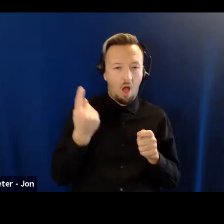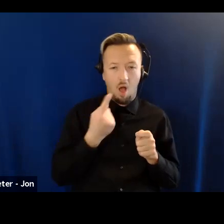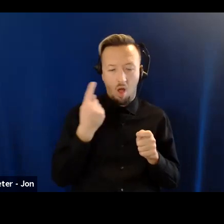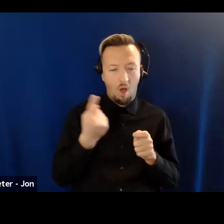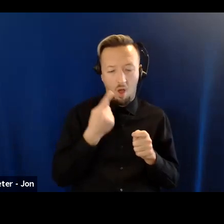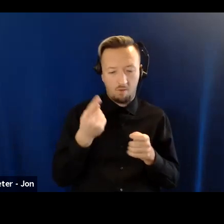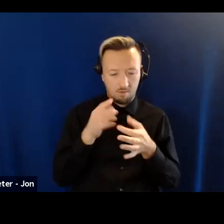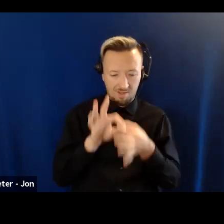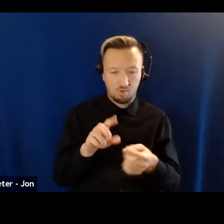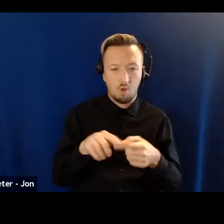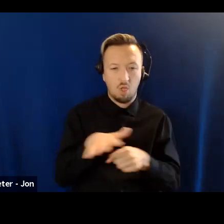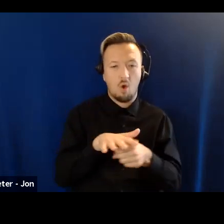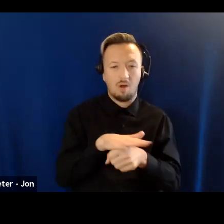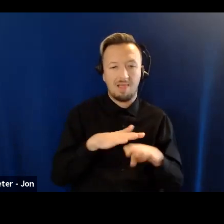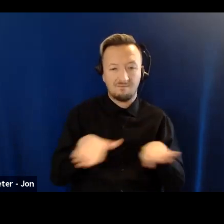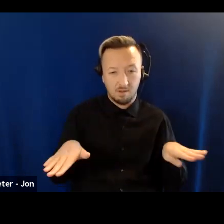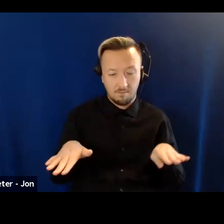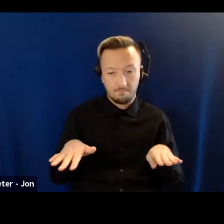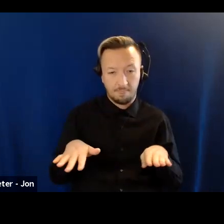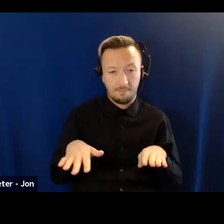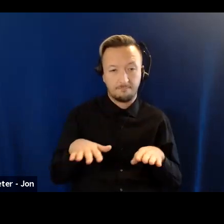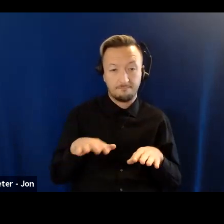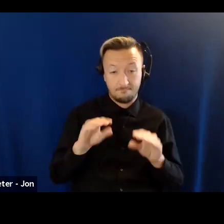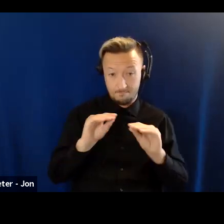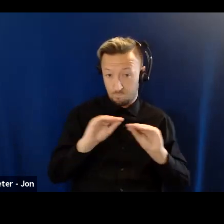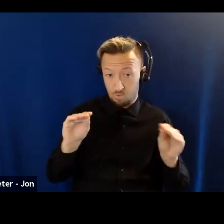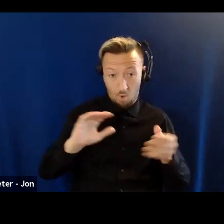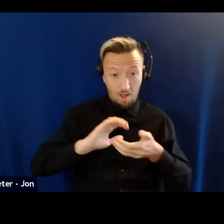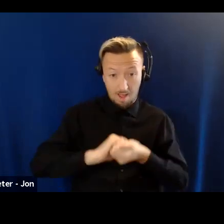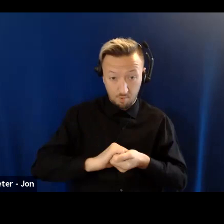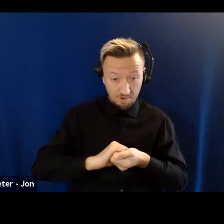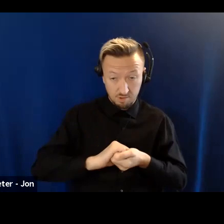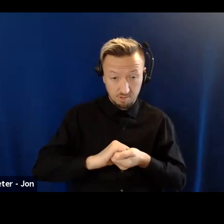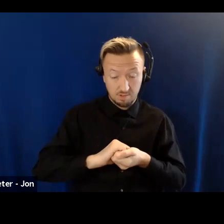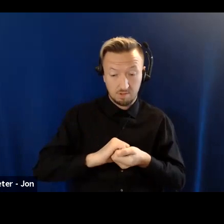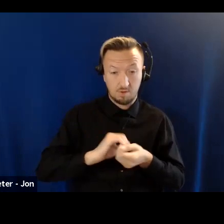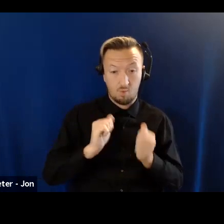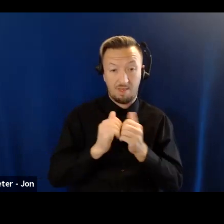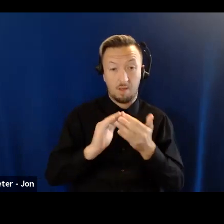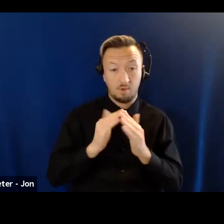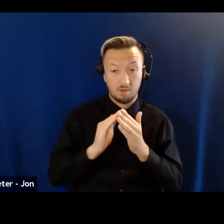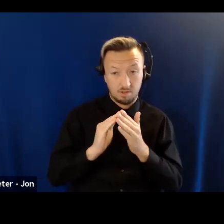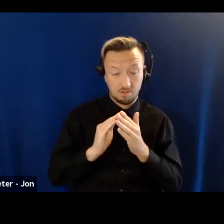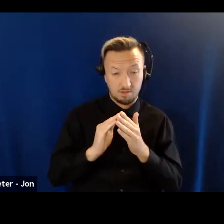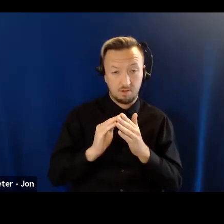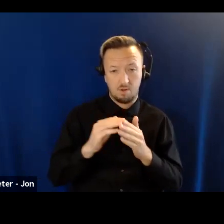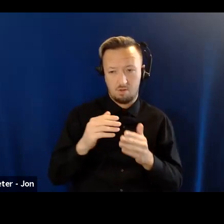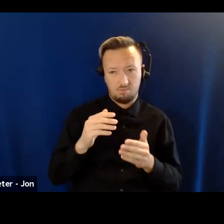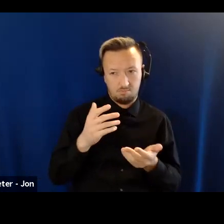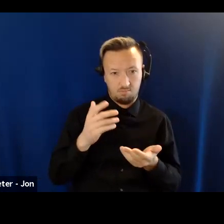level. If there is no collaboration with the communities most involved, we